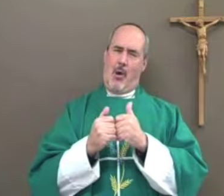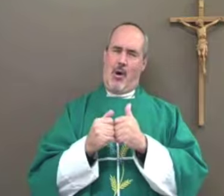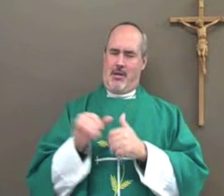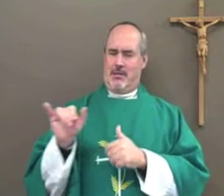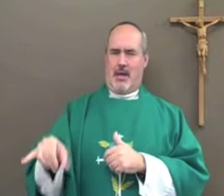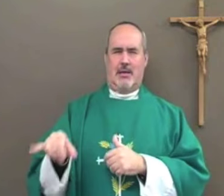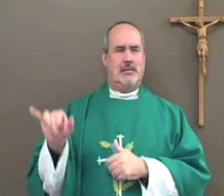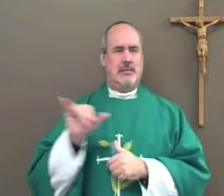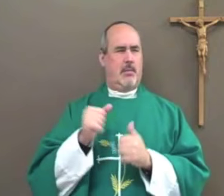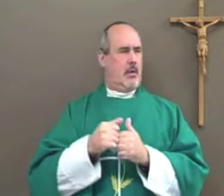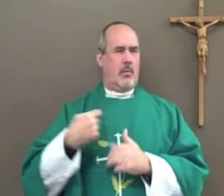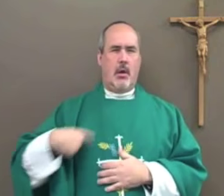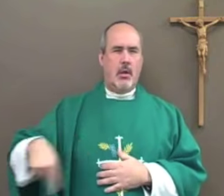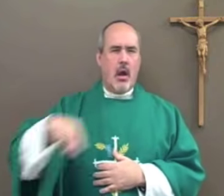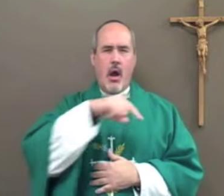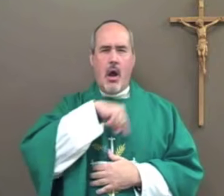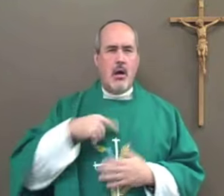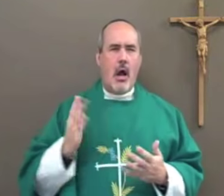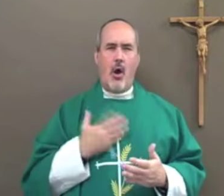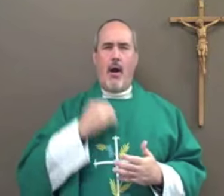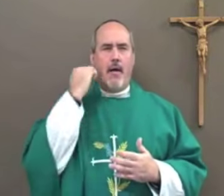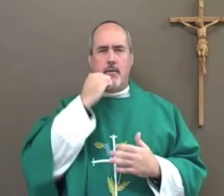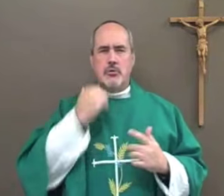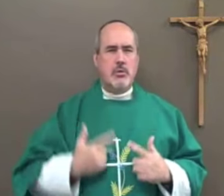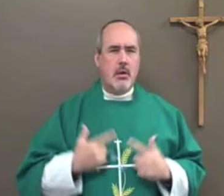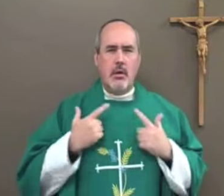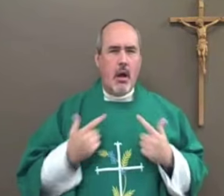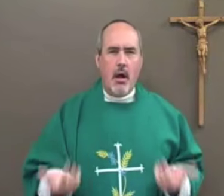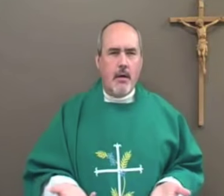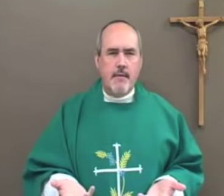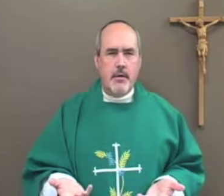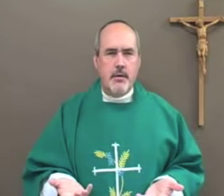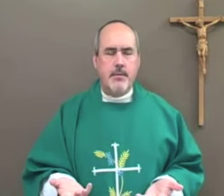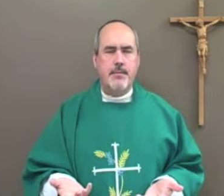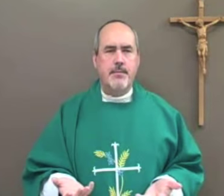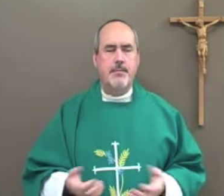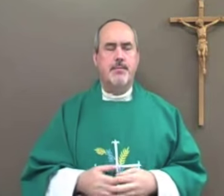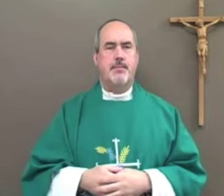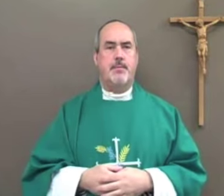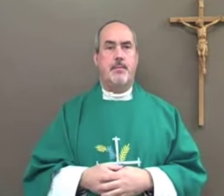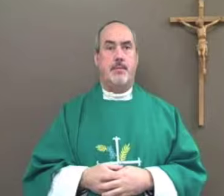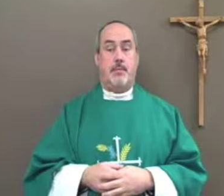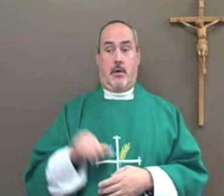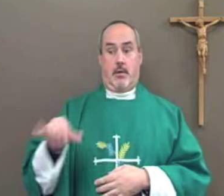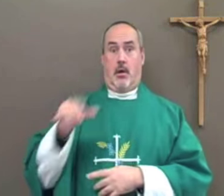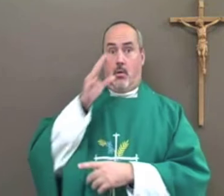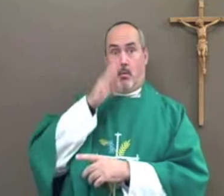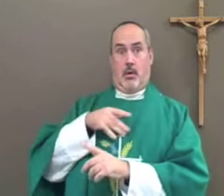Now, we have to look at that because that's the same with us in our everyday